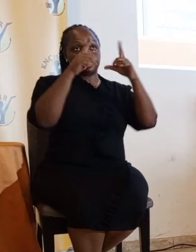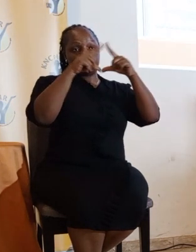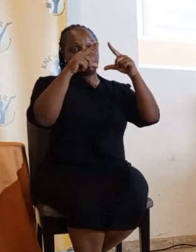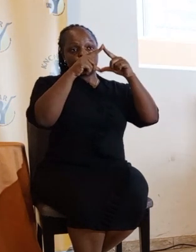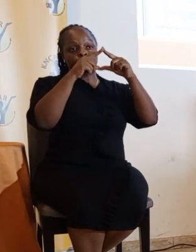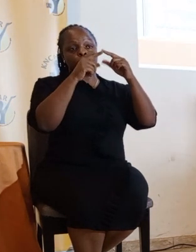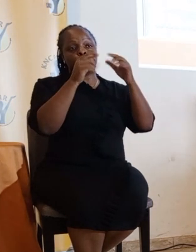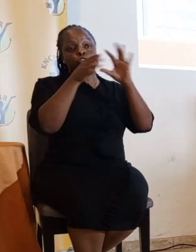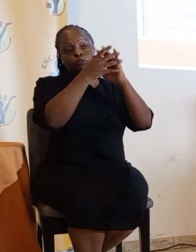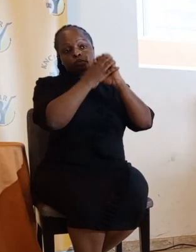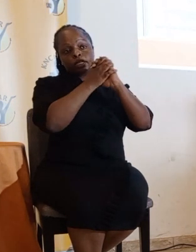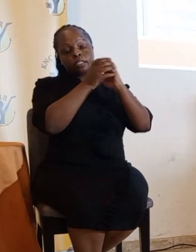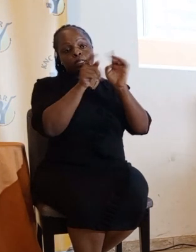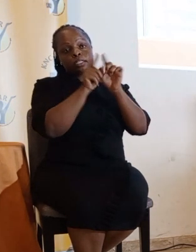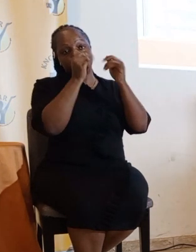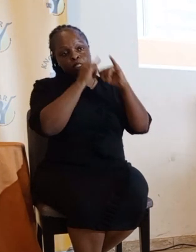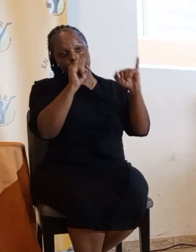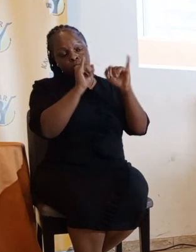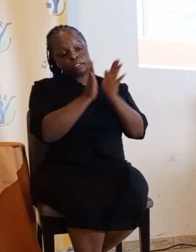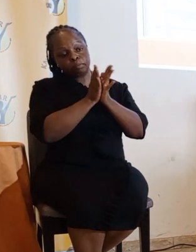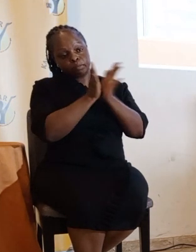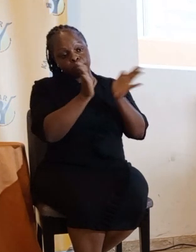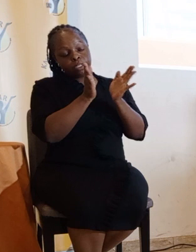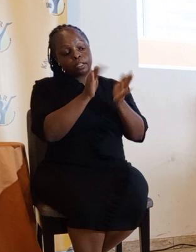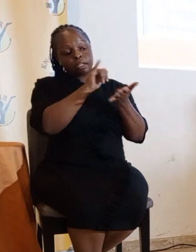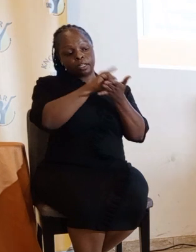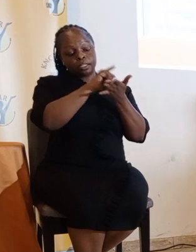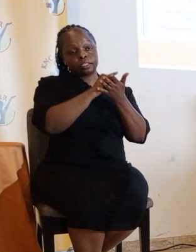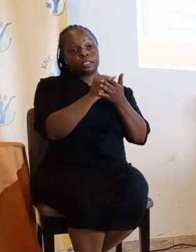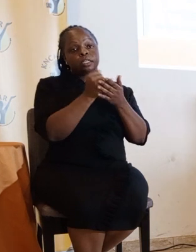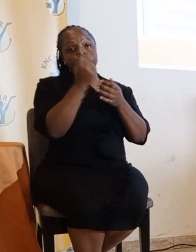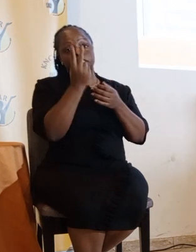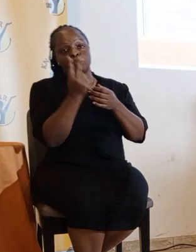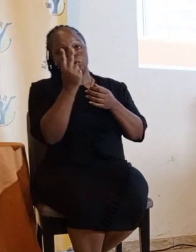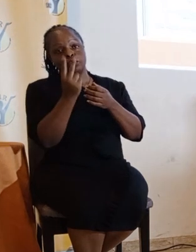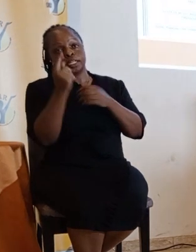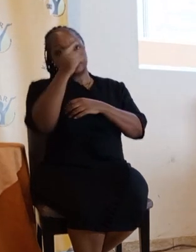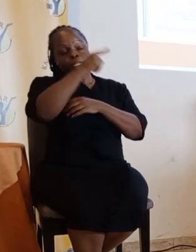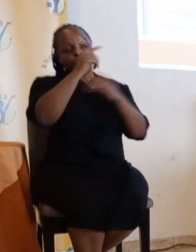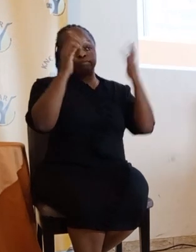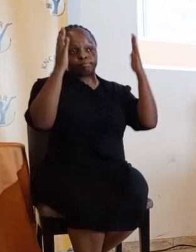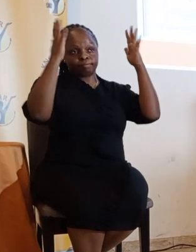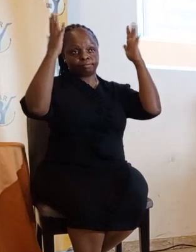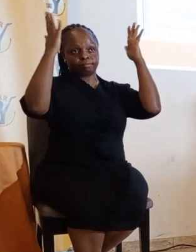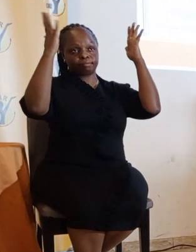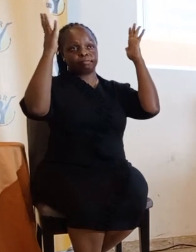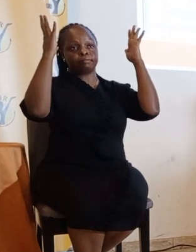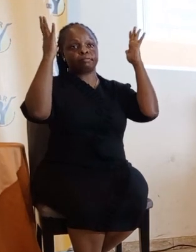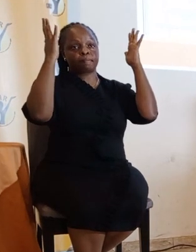an independent republic. That will be Jamhuri Day. Makofi jameni.